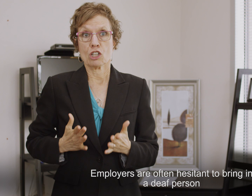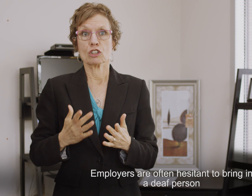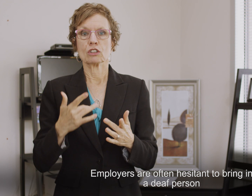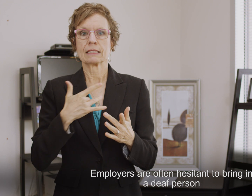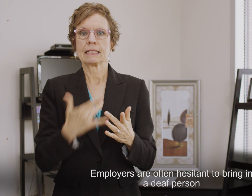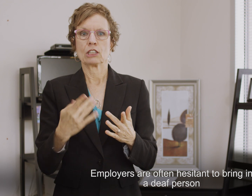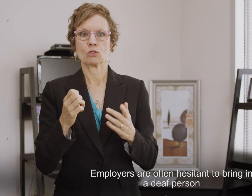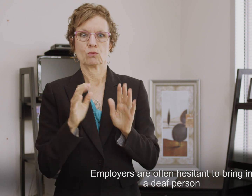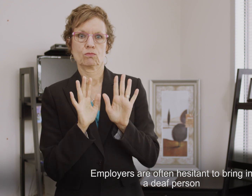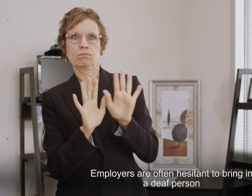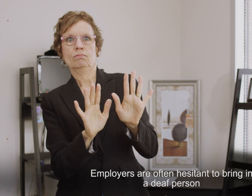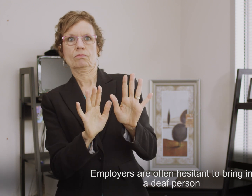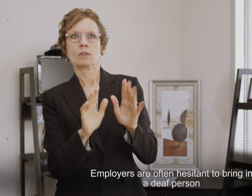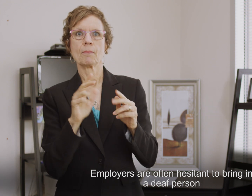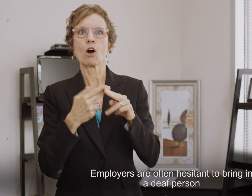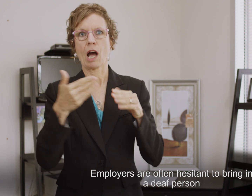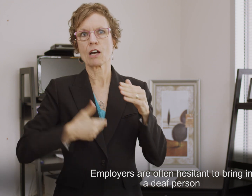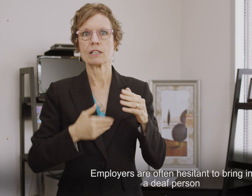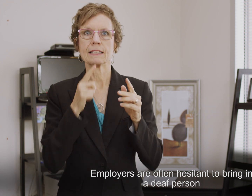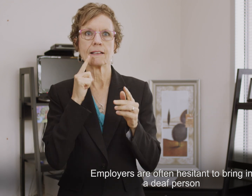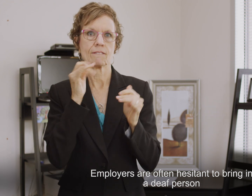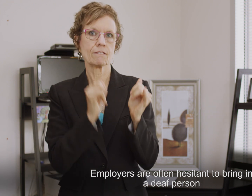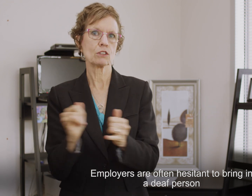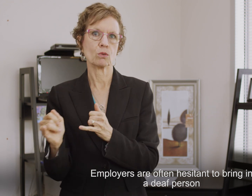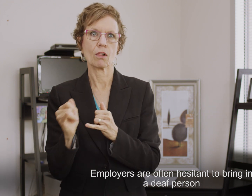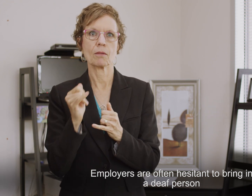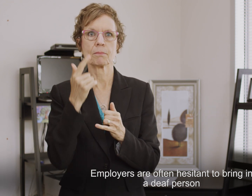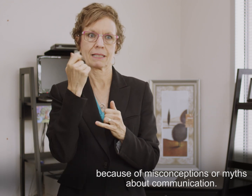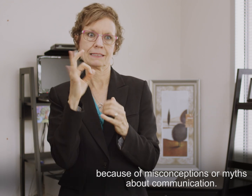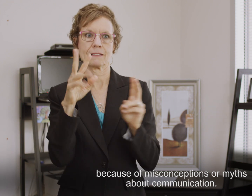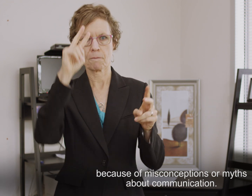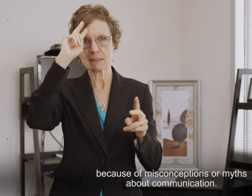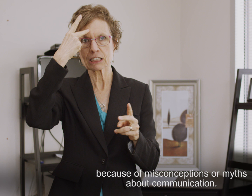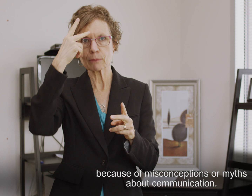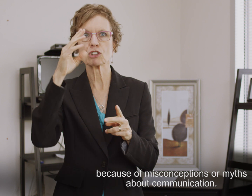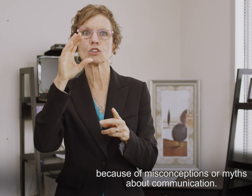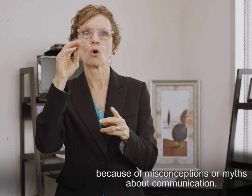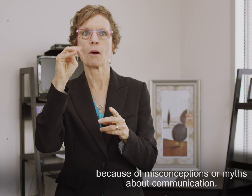Employers are often hesitant to bring in a deaf person because of misconceptions or myths about communication.